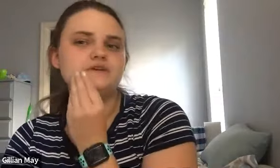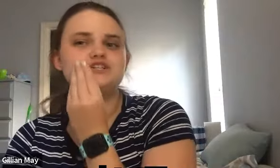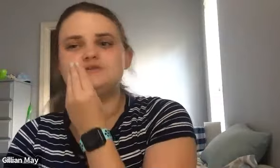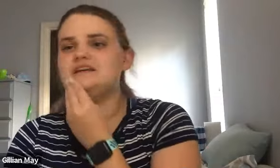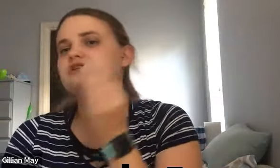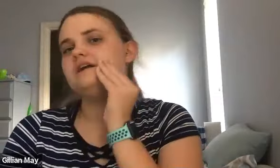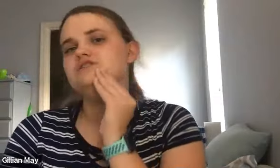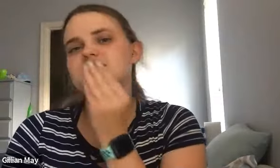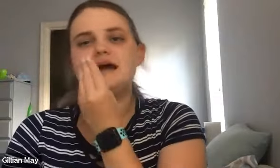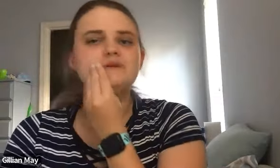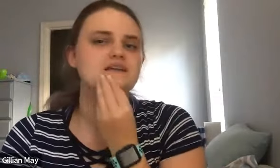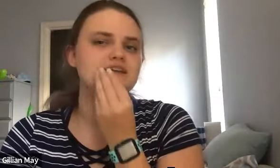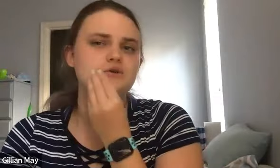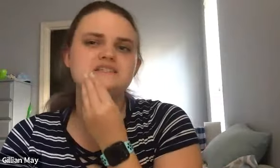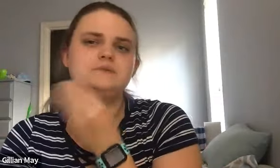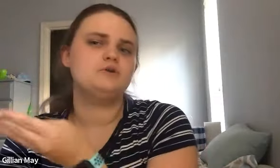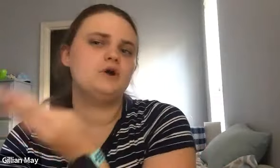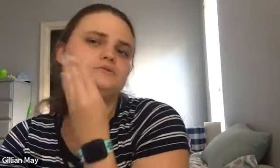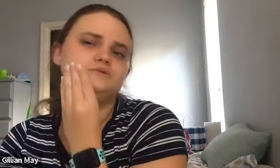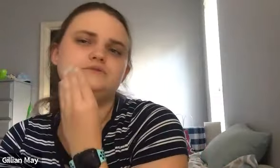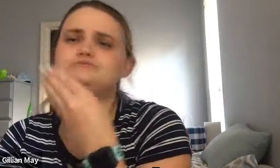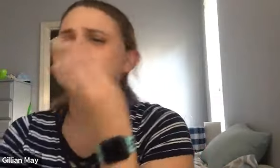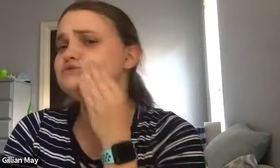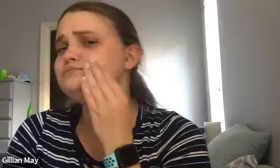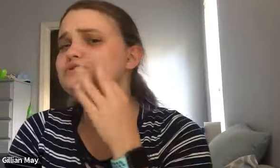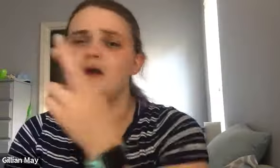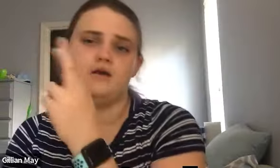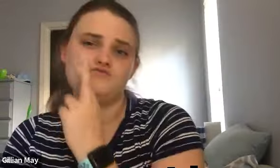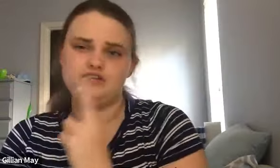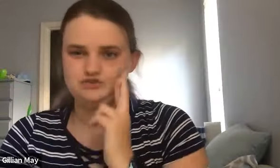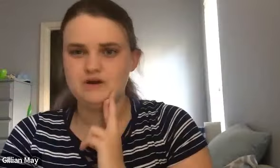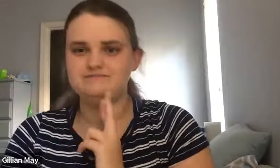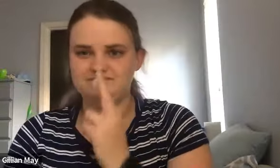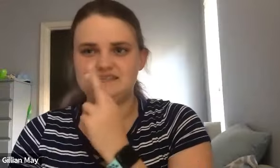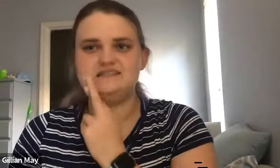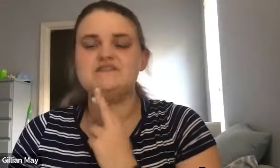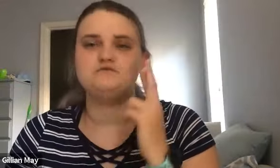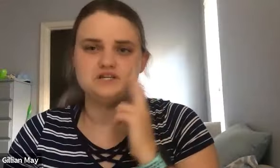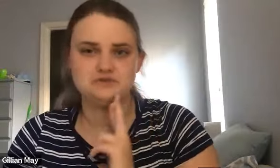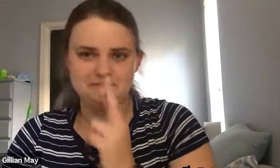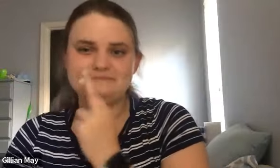finish you eat, you kind of use the napkin, and you always see people go do restaurant. That's the sign for restaurant.